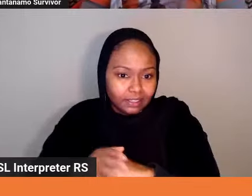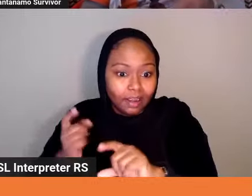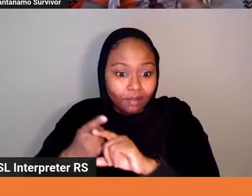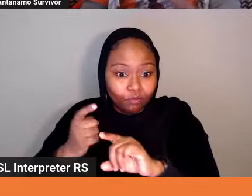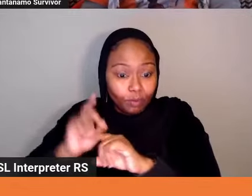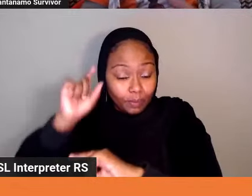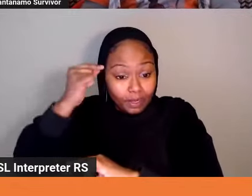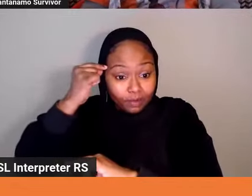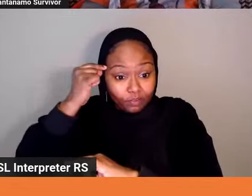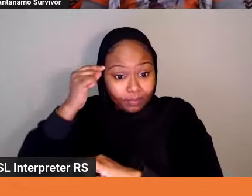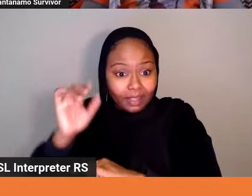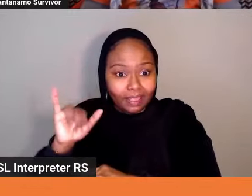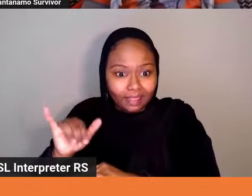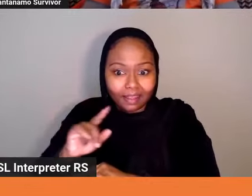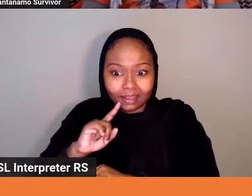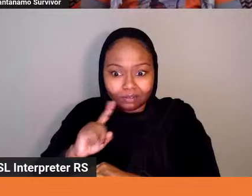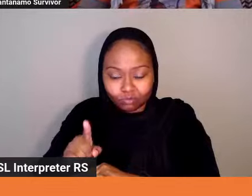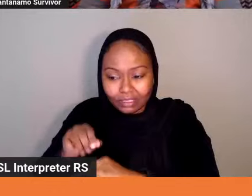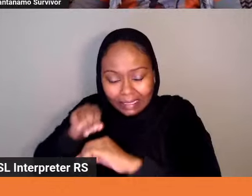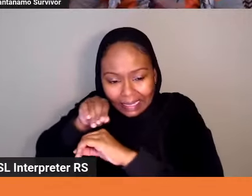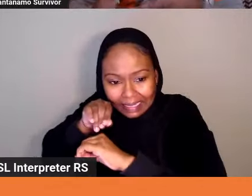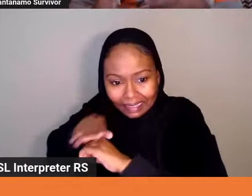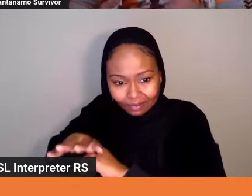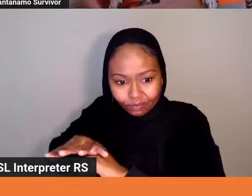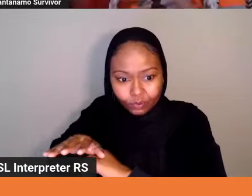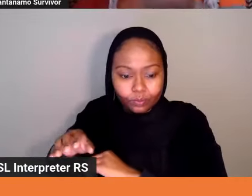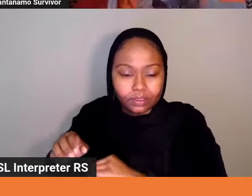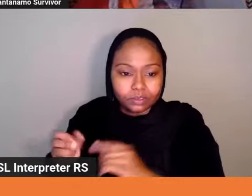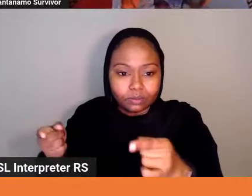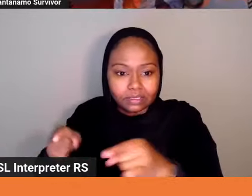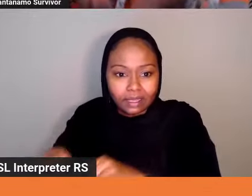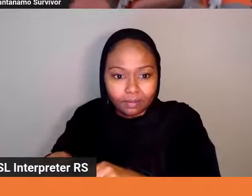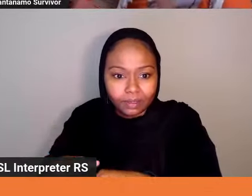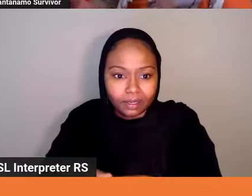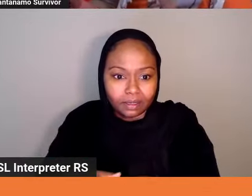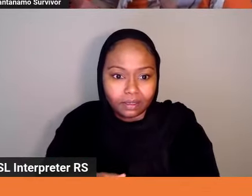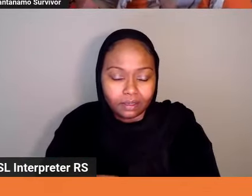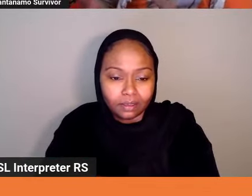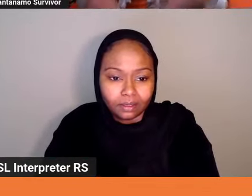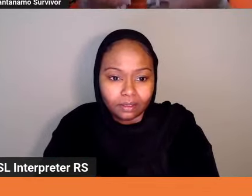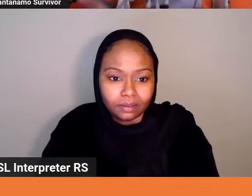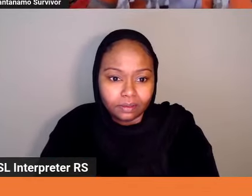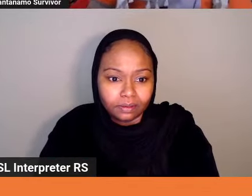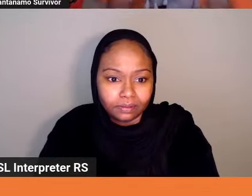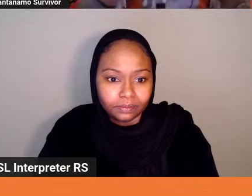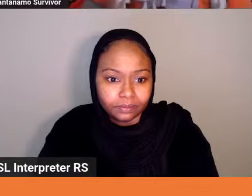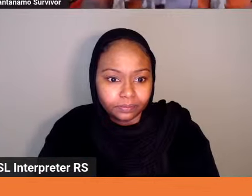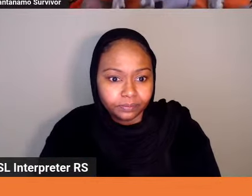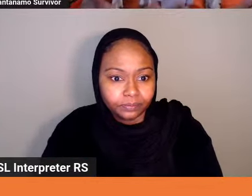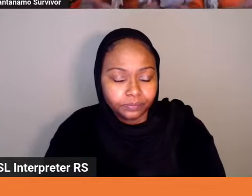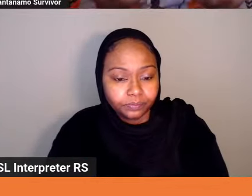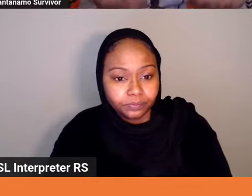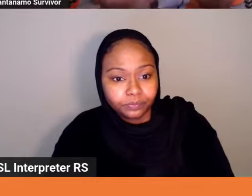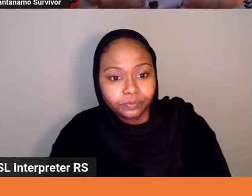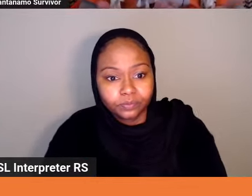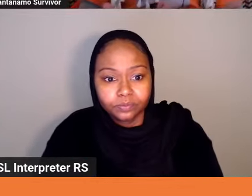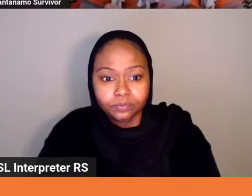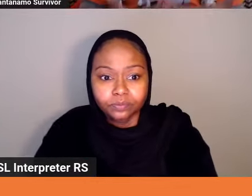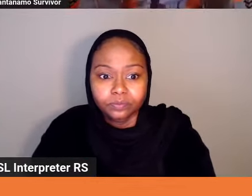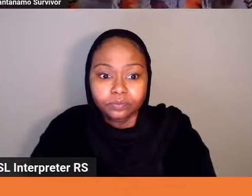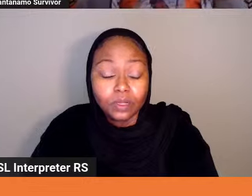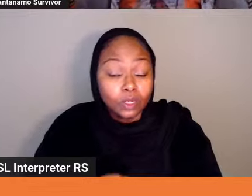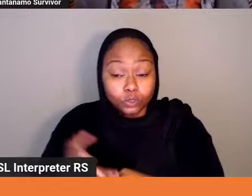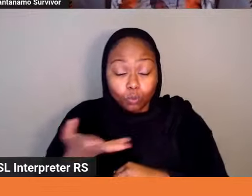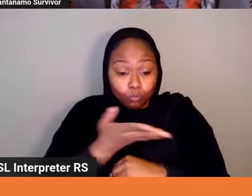that can have some influence. No, I mean, we're talking about people who go to the street to protest. Peaceful, we're talking about peaceful